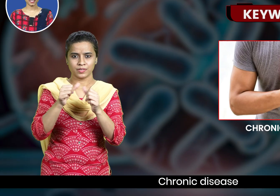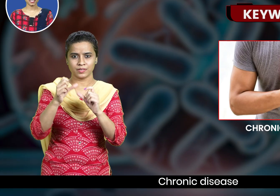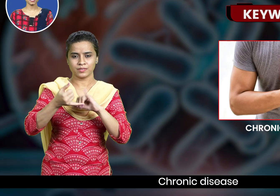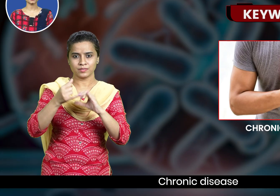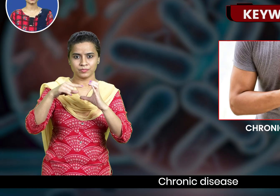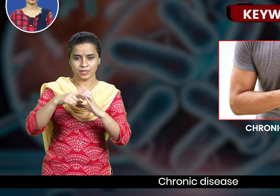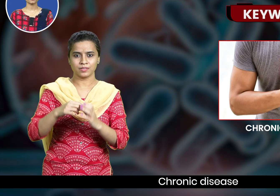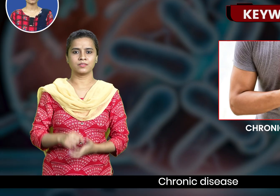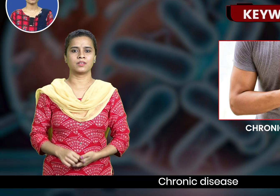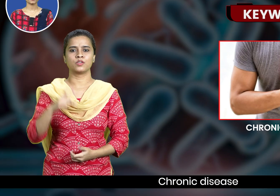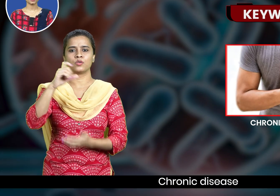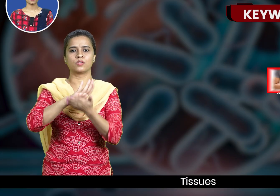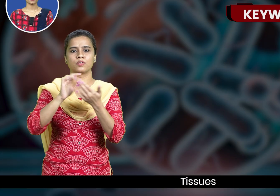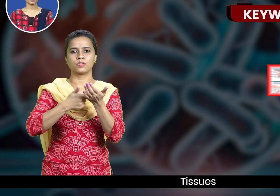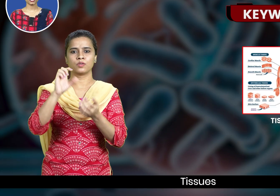chronic disease,